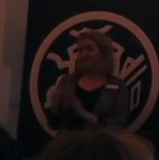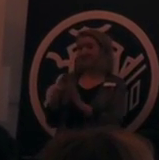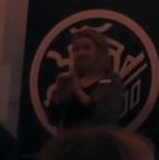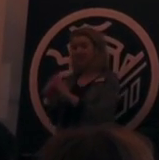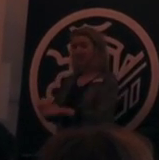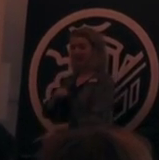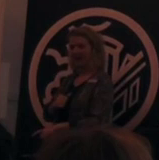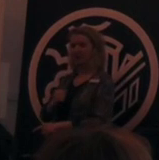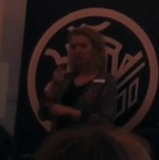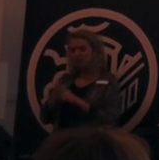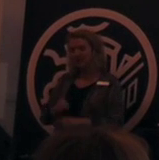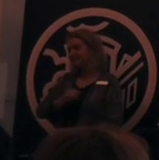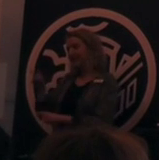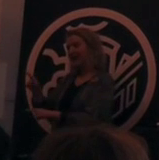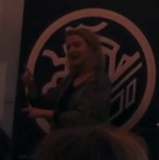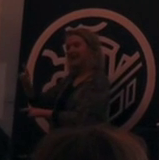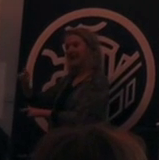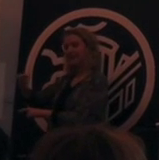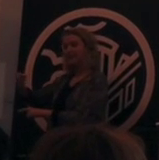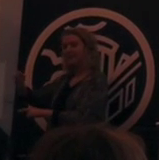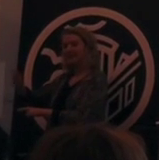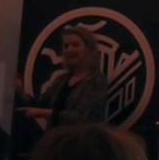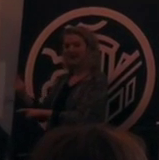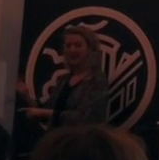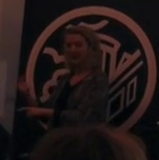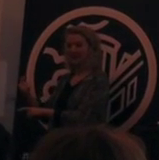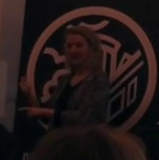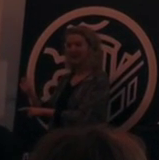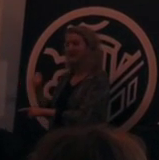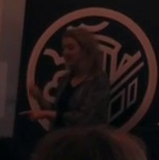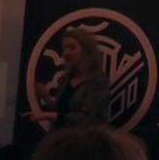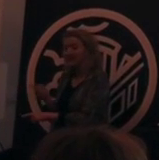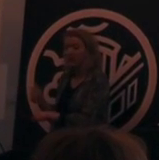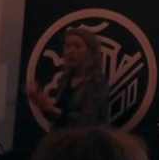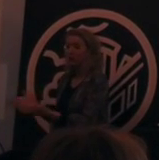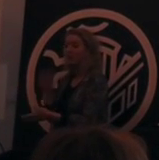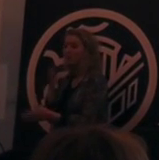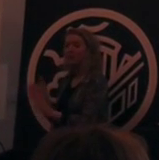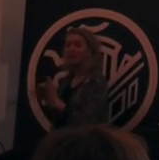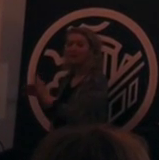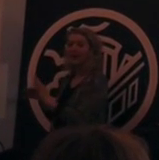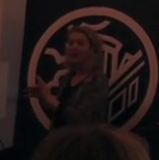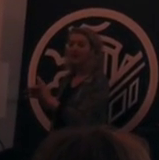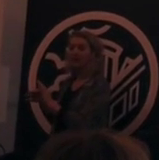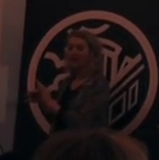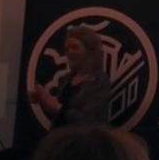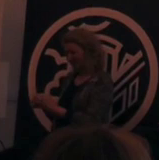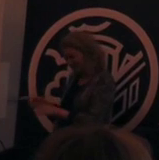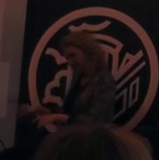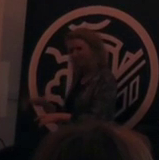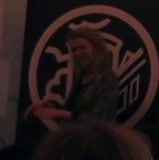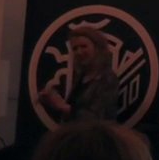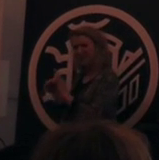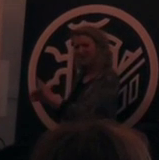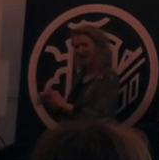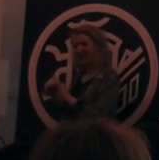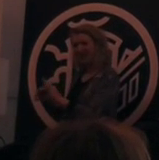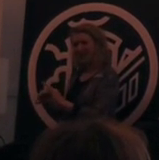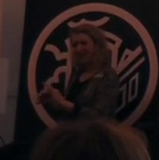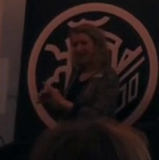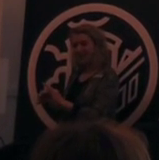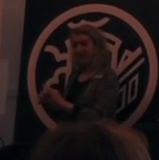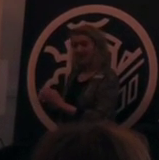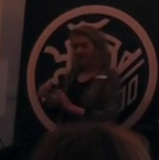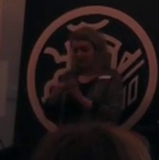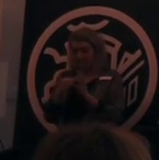event. That's where I said, they're not going to get to use the word family. This is what family. Family doesn't take someone, a member of their